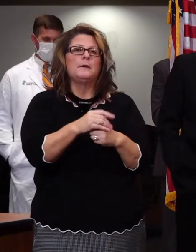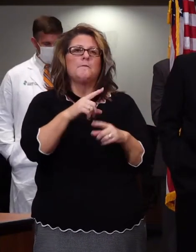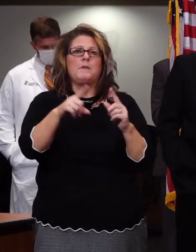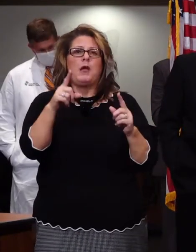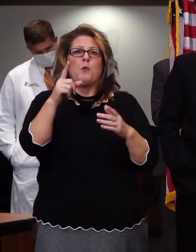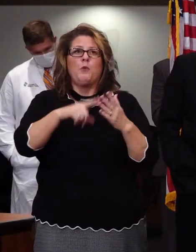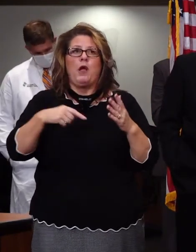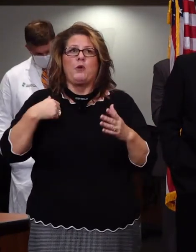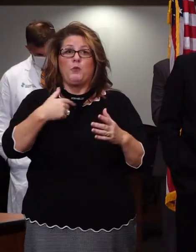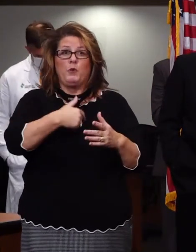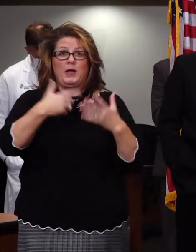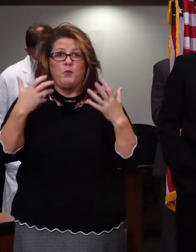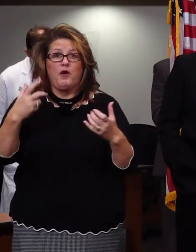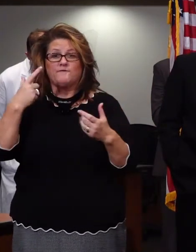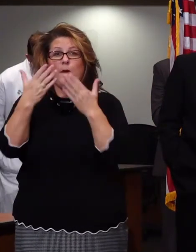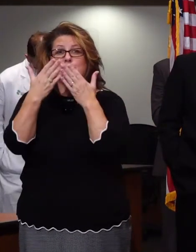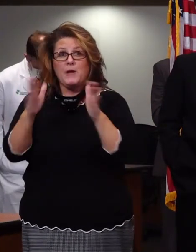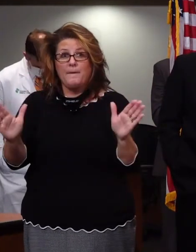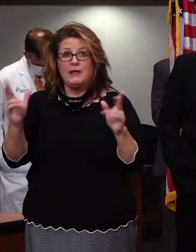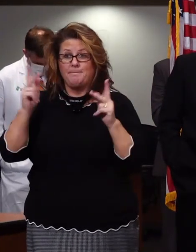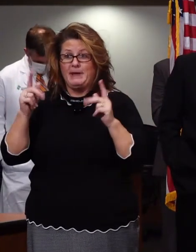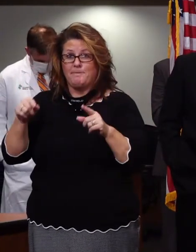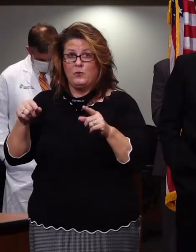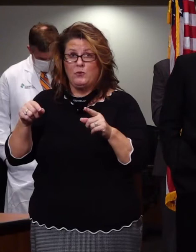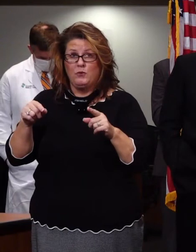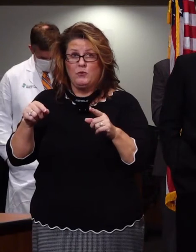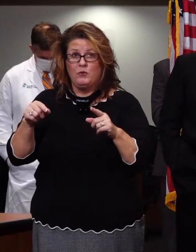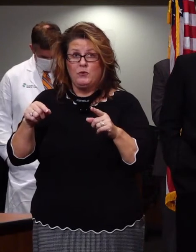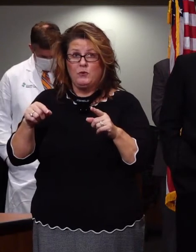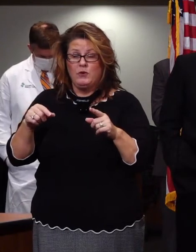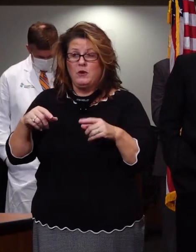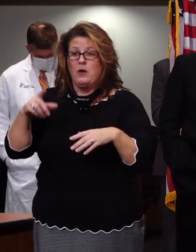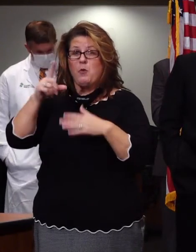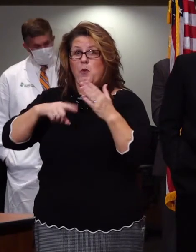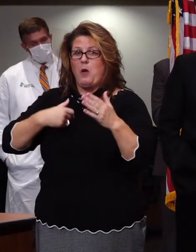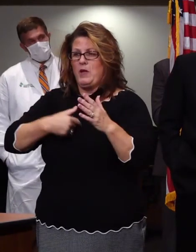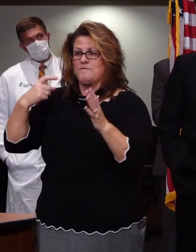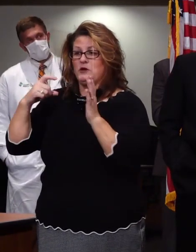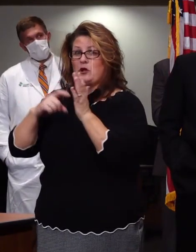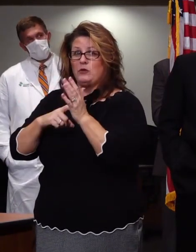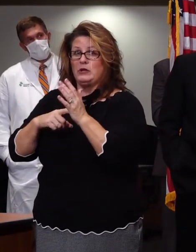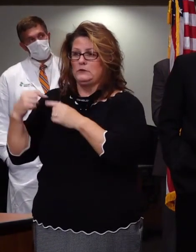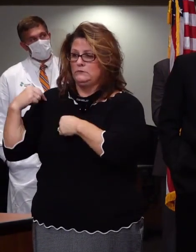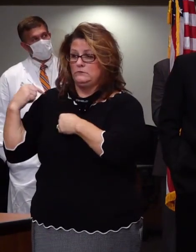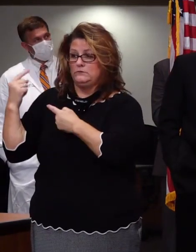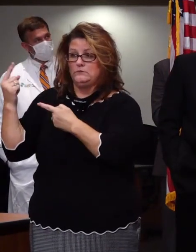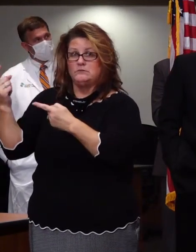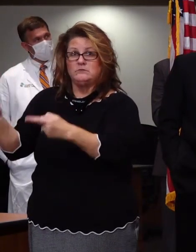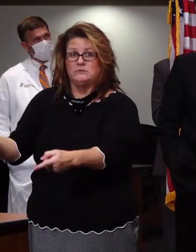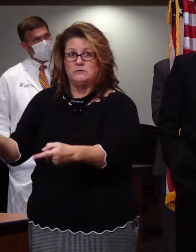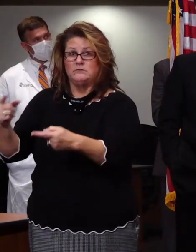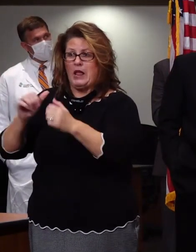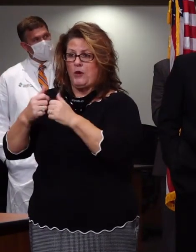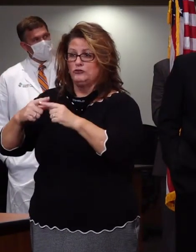role in public health is to provide the guidance that we understand from the science based on how we know the disease is transmitted, of the things that they can put in place to